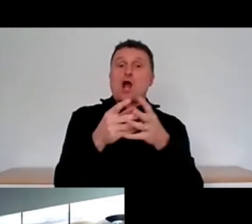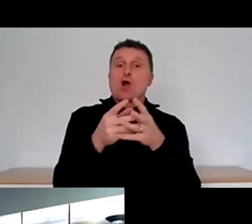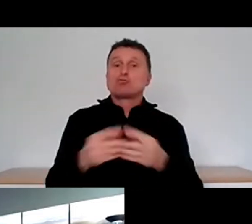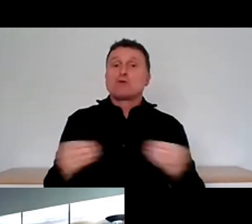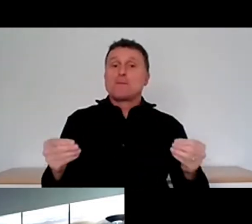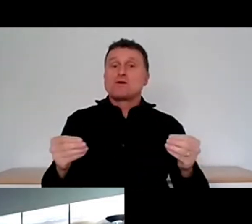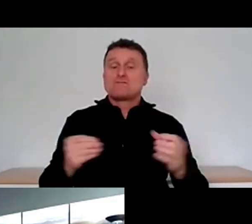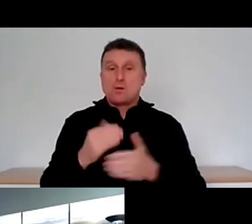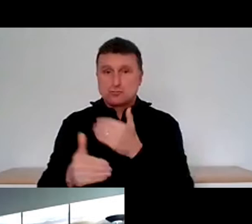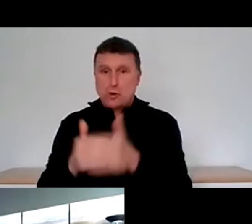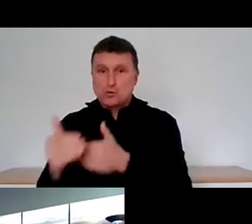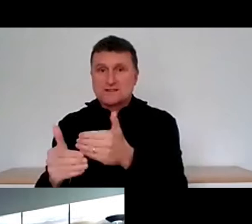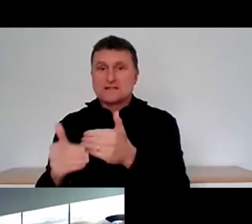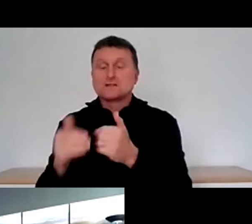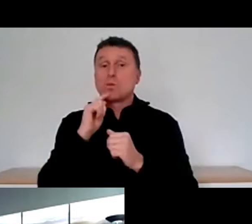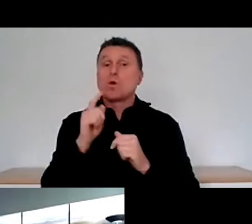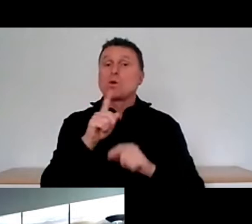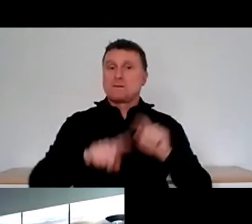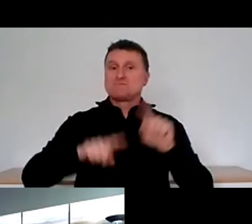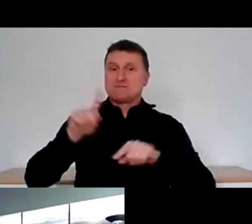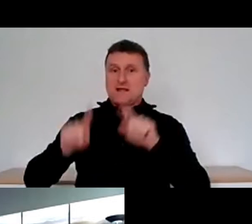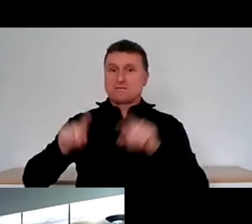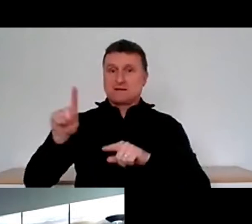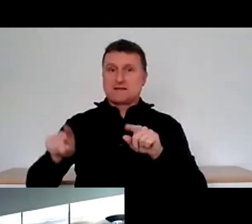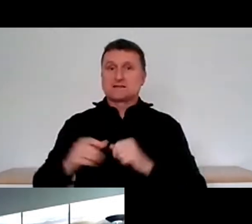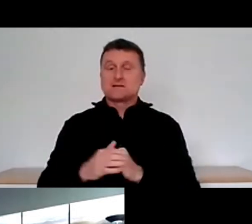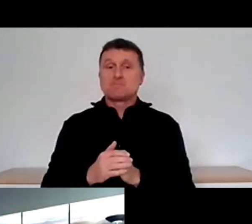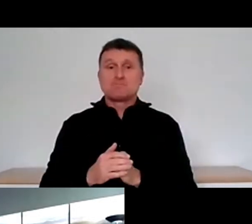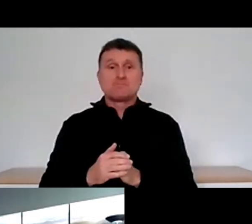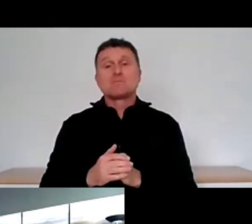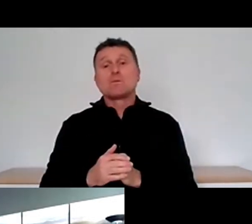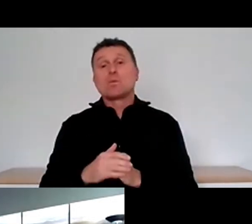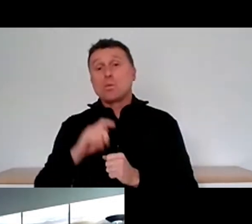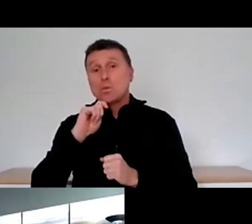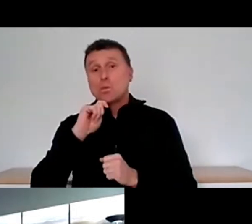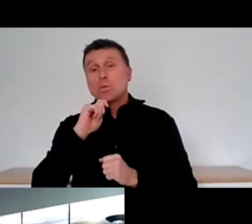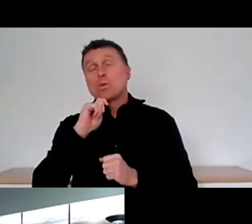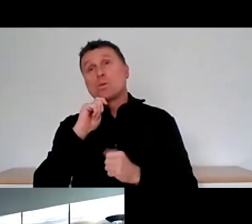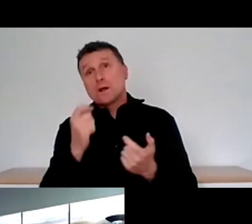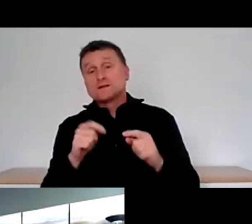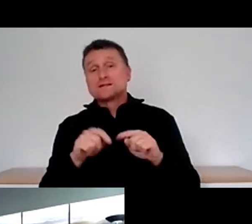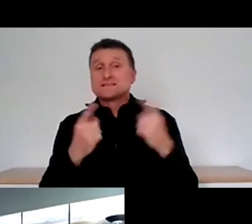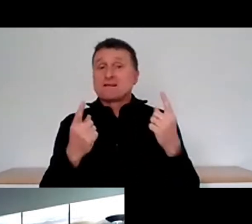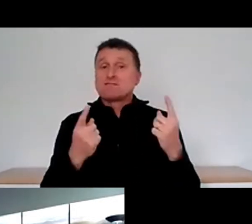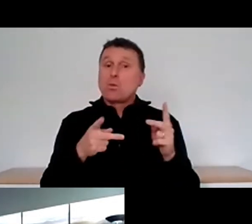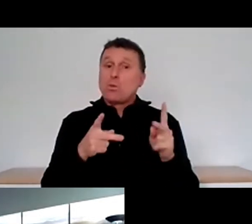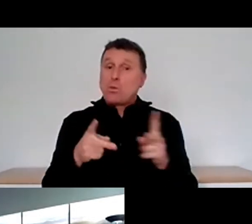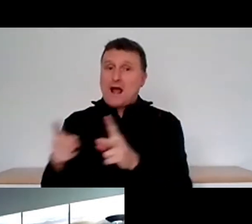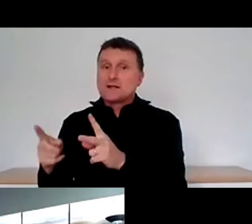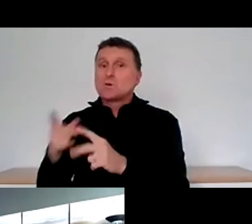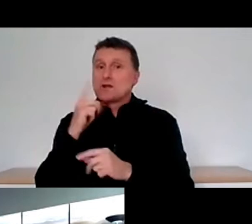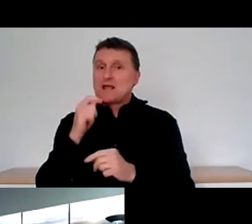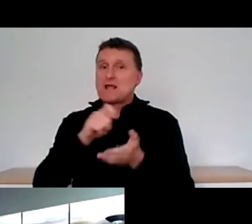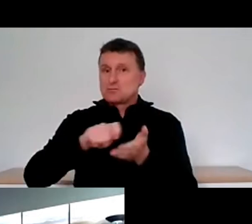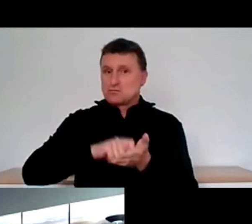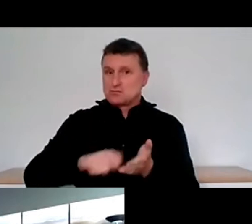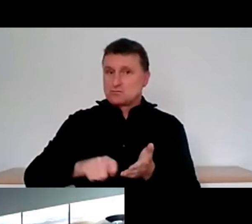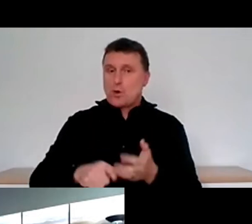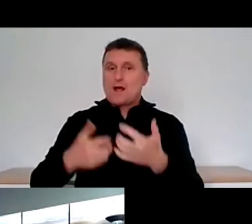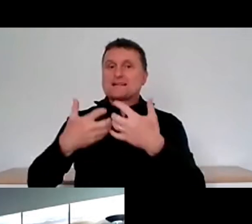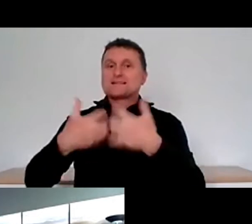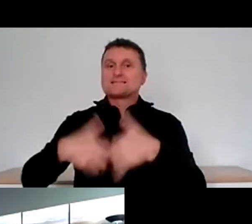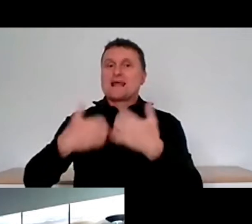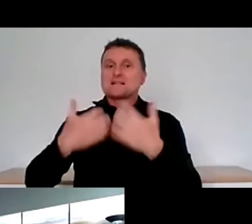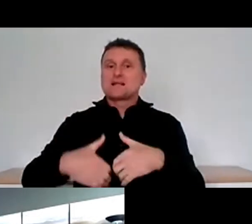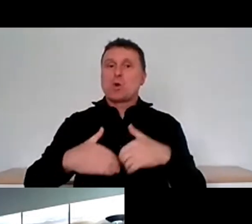There's some things that we know, we can write technical standards to say X, Y, Z needs to be so wide and so